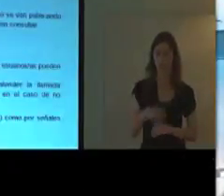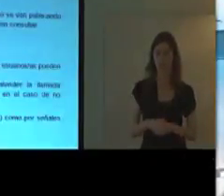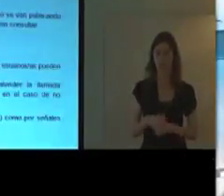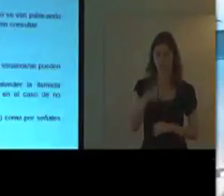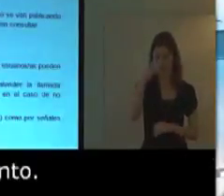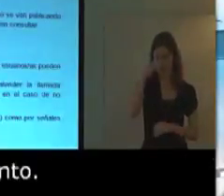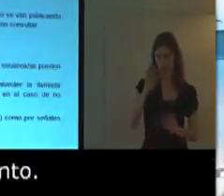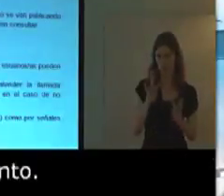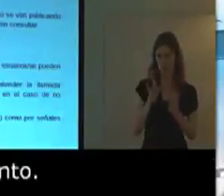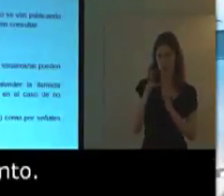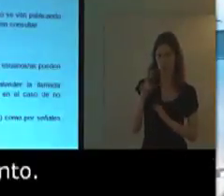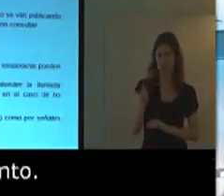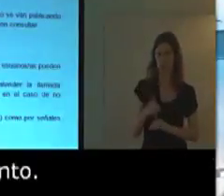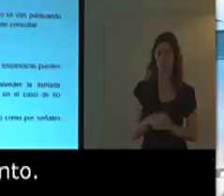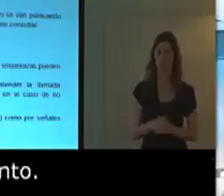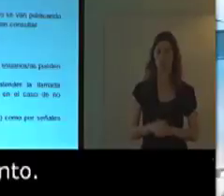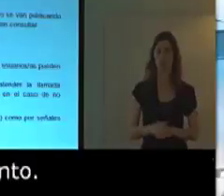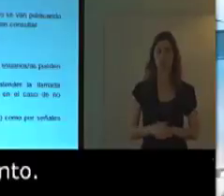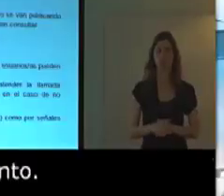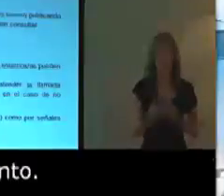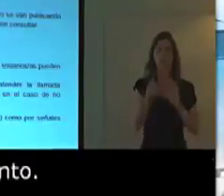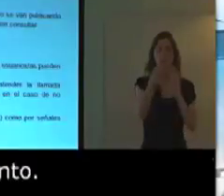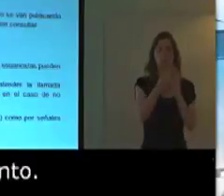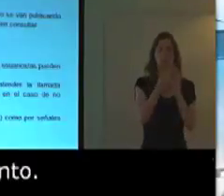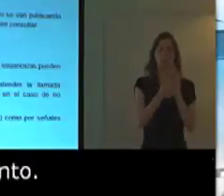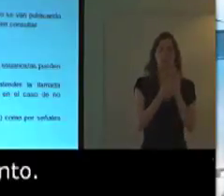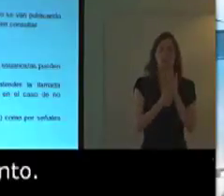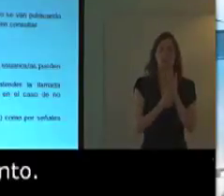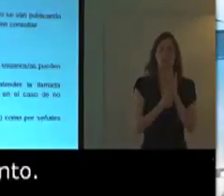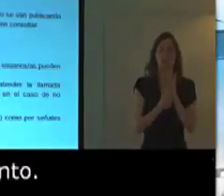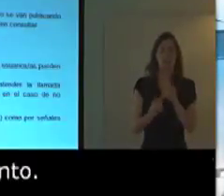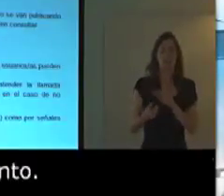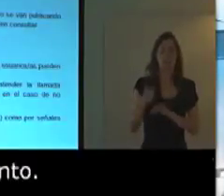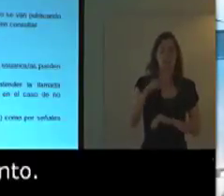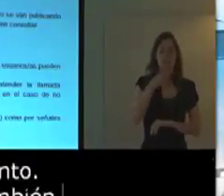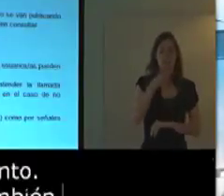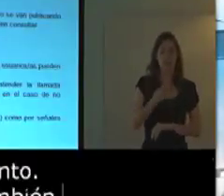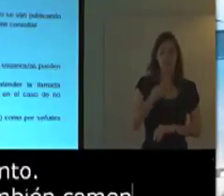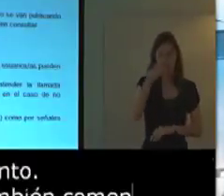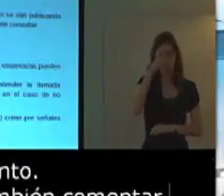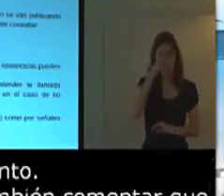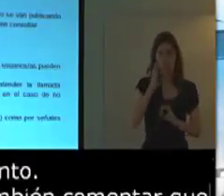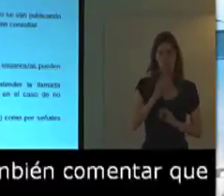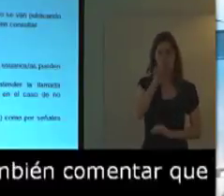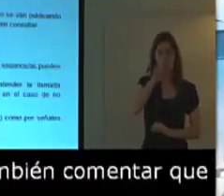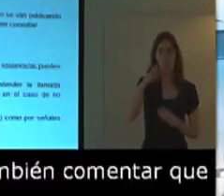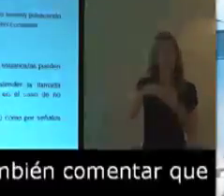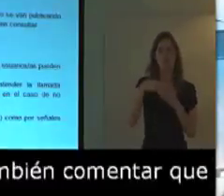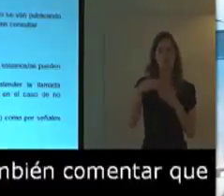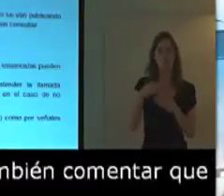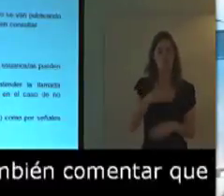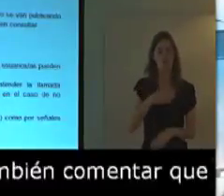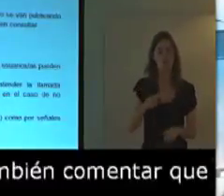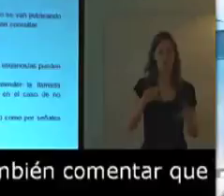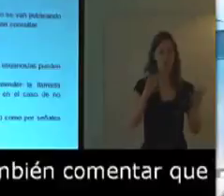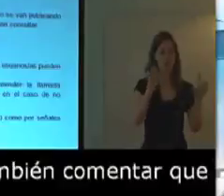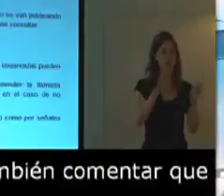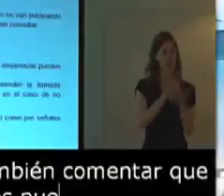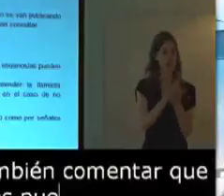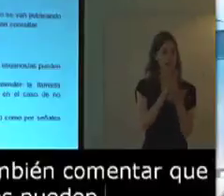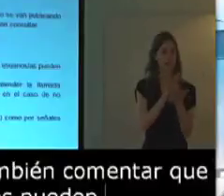when the different users are connected. Of course, other requirements,